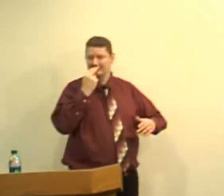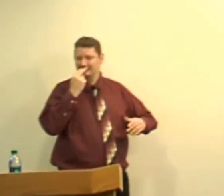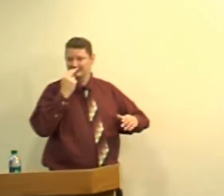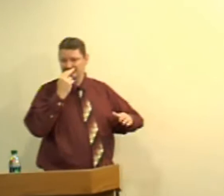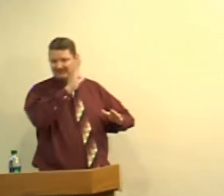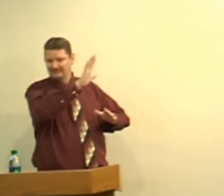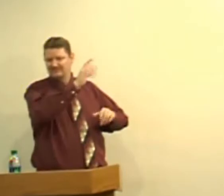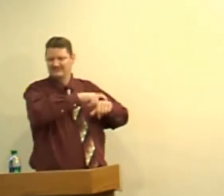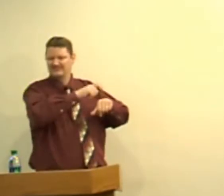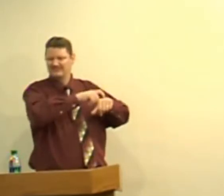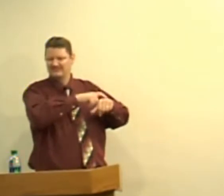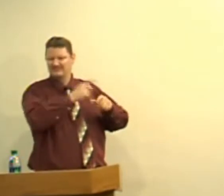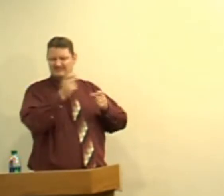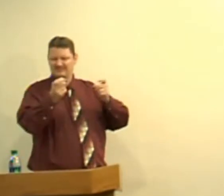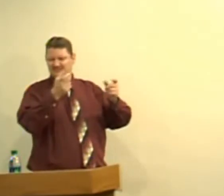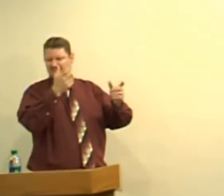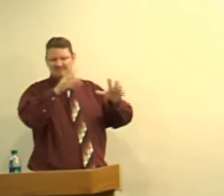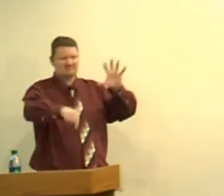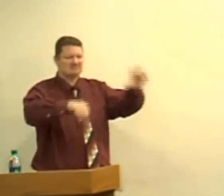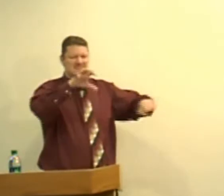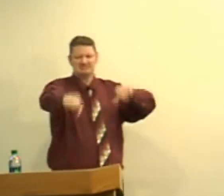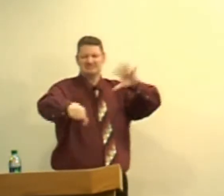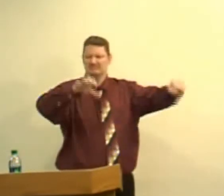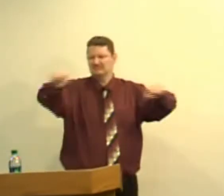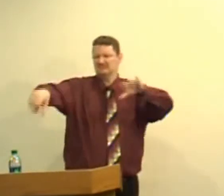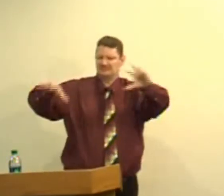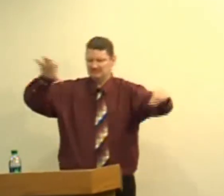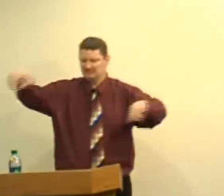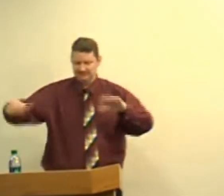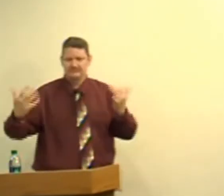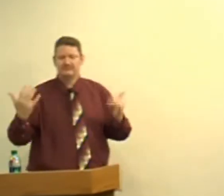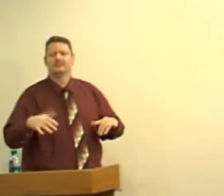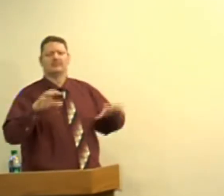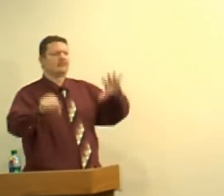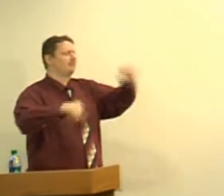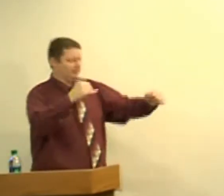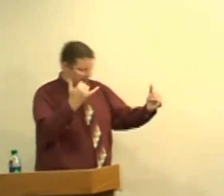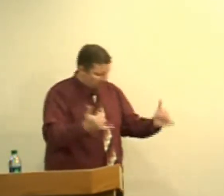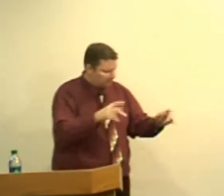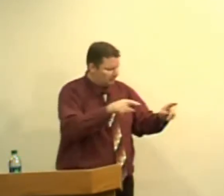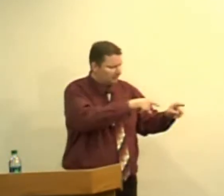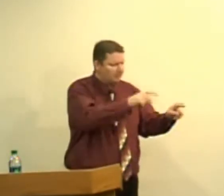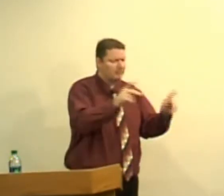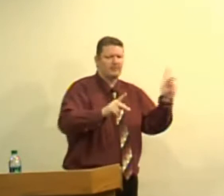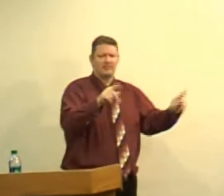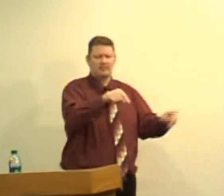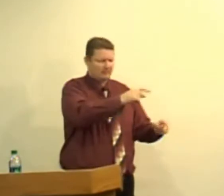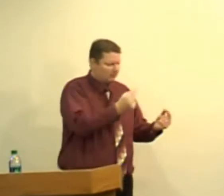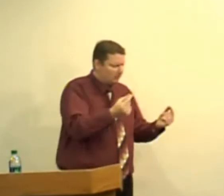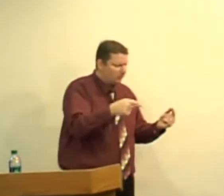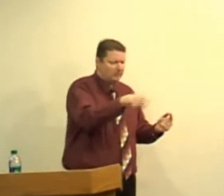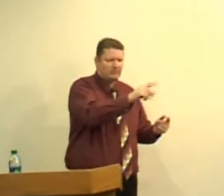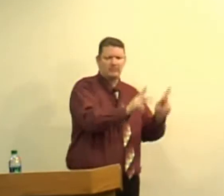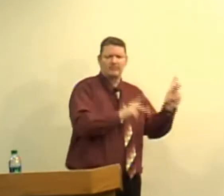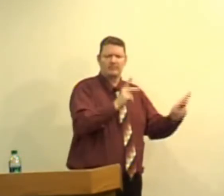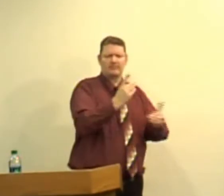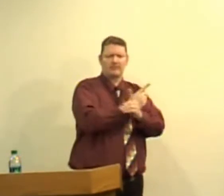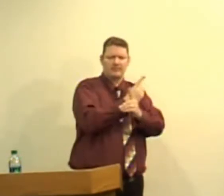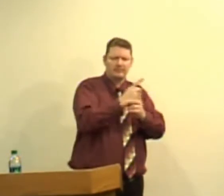And remember Hitler. Remember that terrible time when he was in control, and he would capture all of these people.